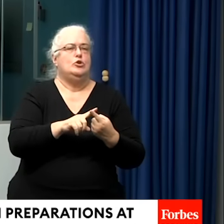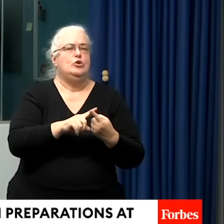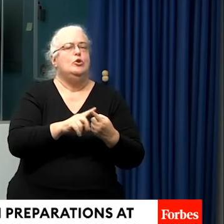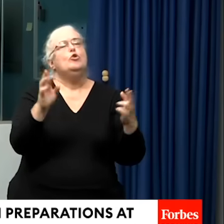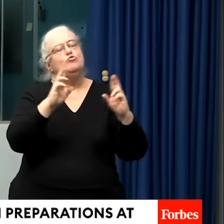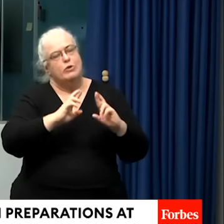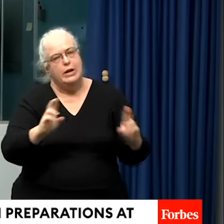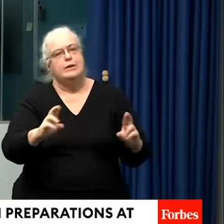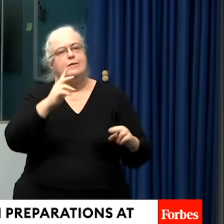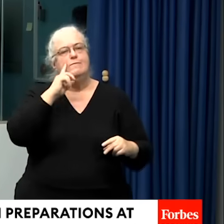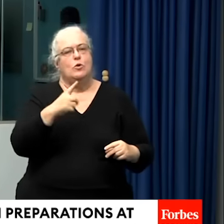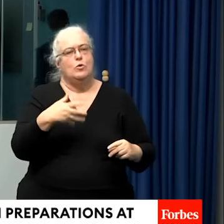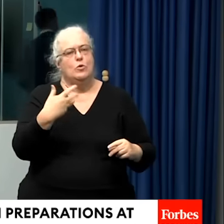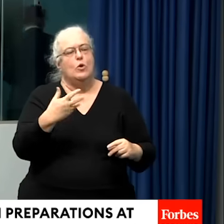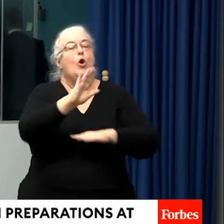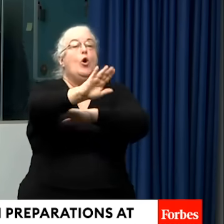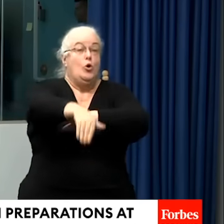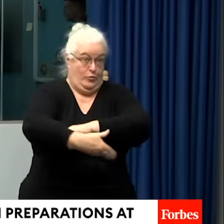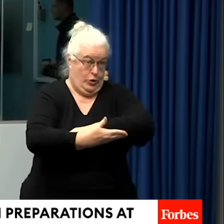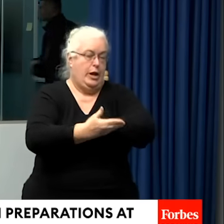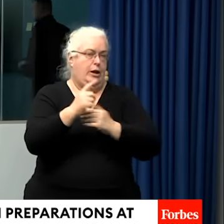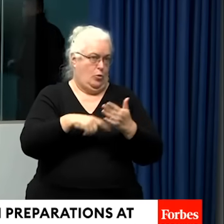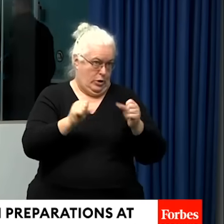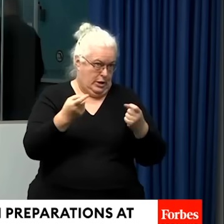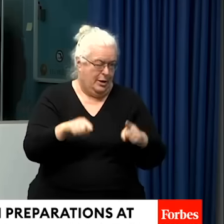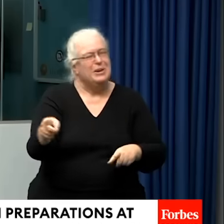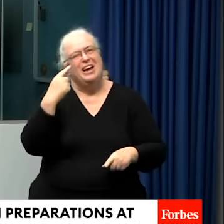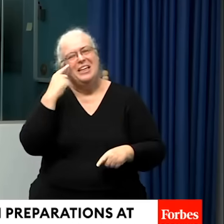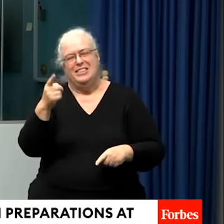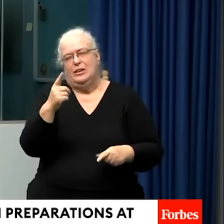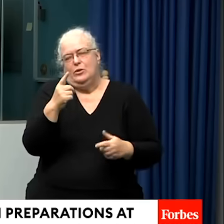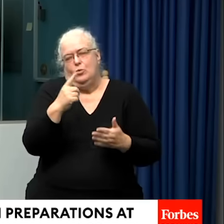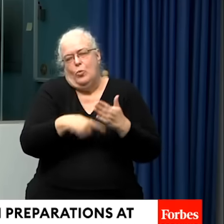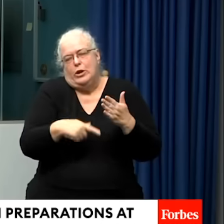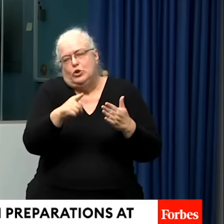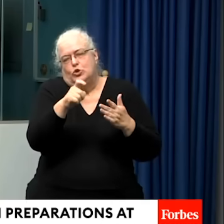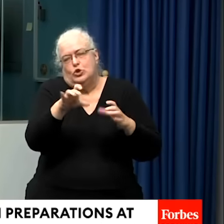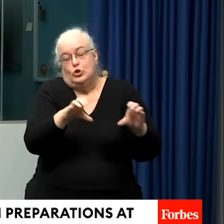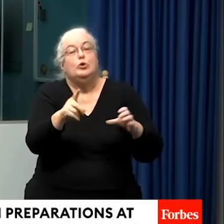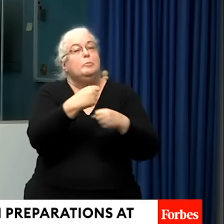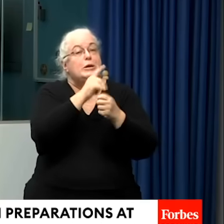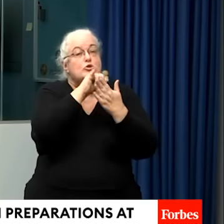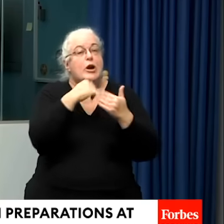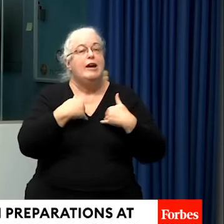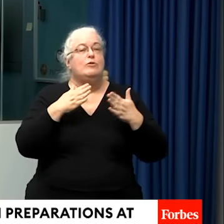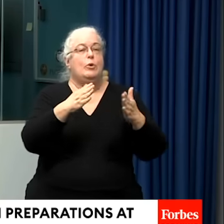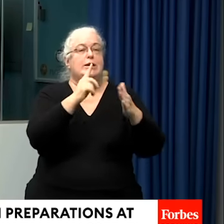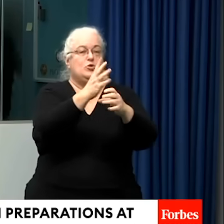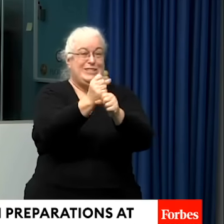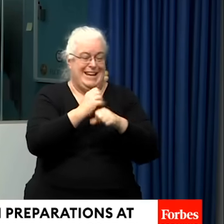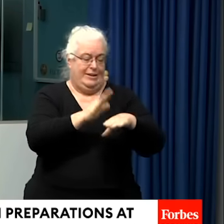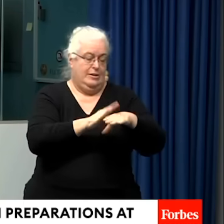ready for the overnight hours and ultimately I think what you should do, and that is please make sure you have a way to receive alerts, whether that's